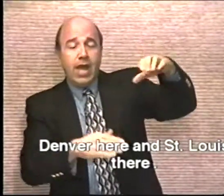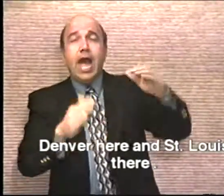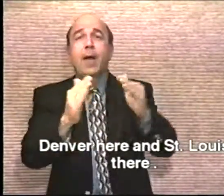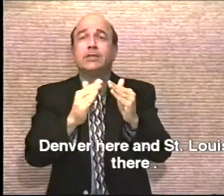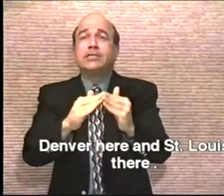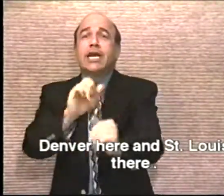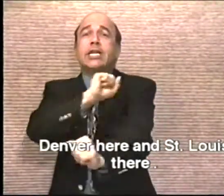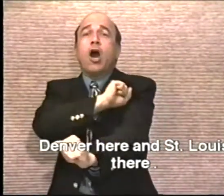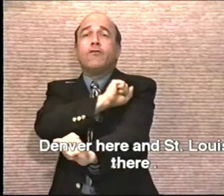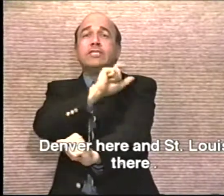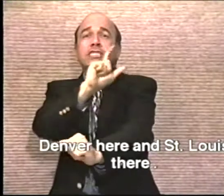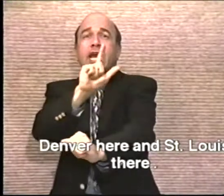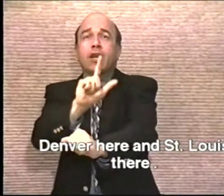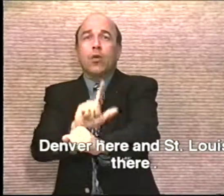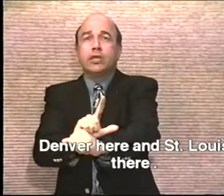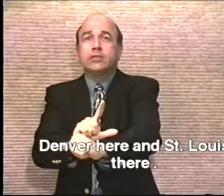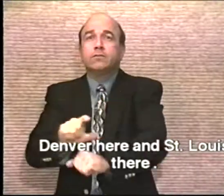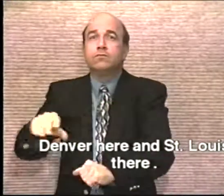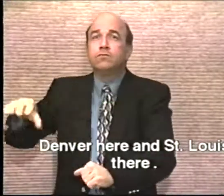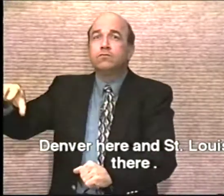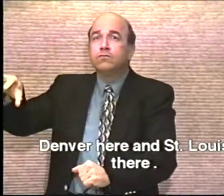and the city of St. Louis.